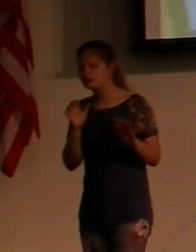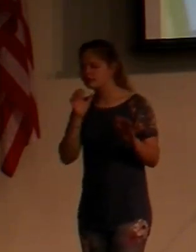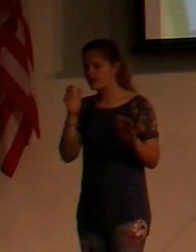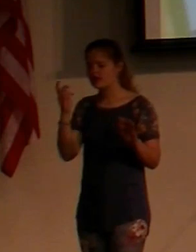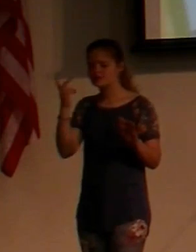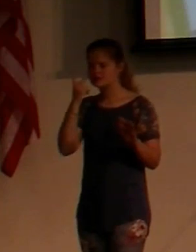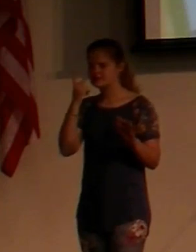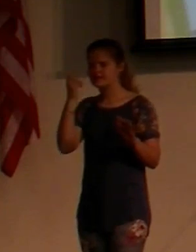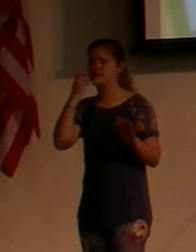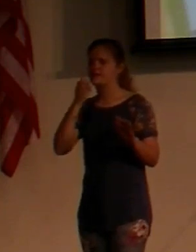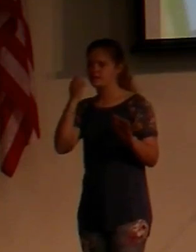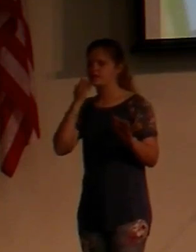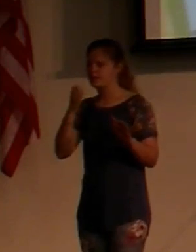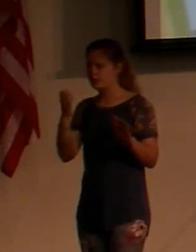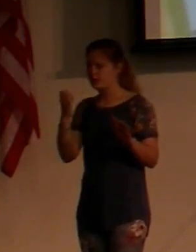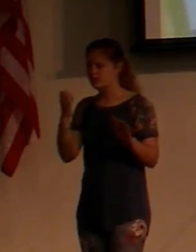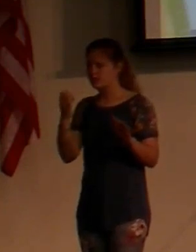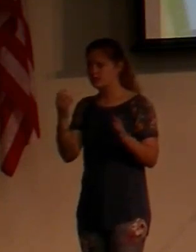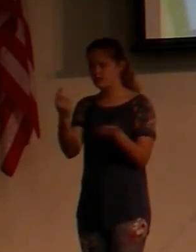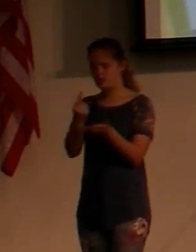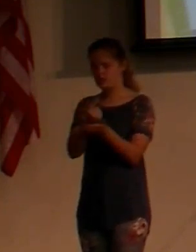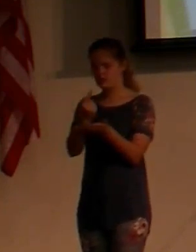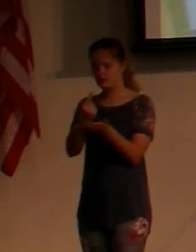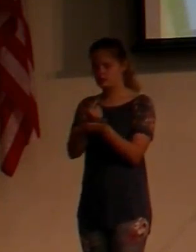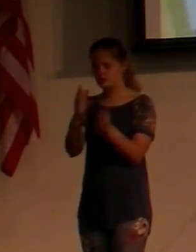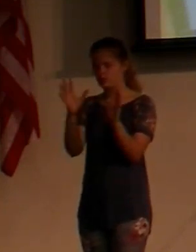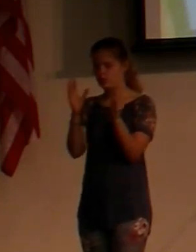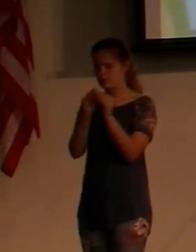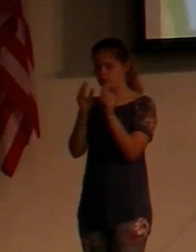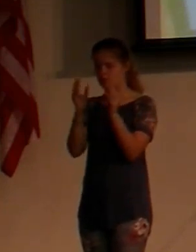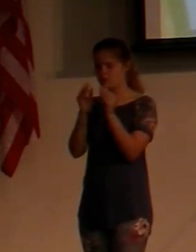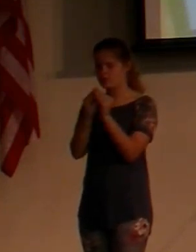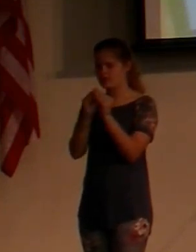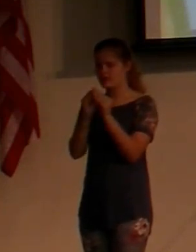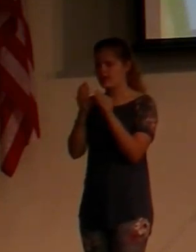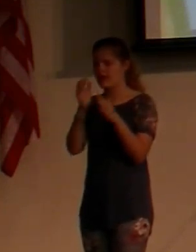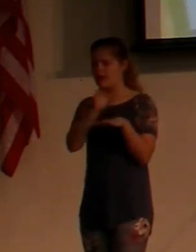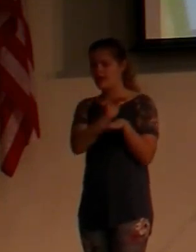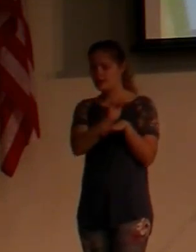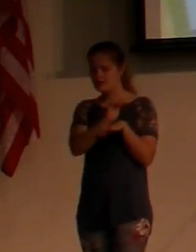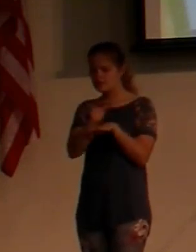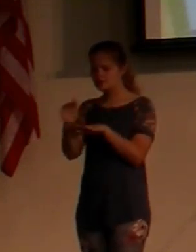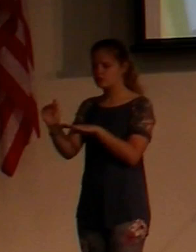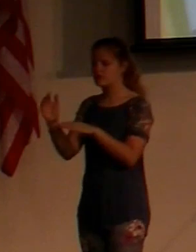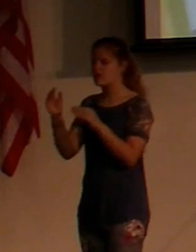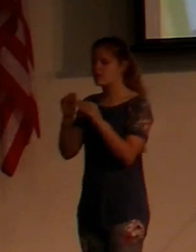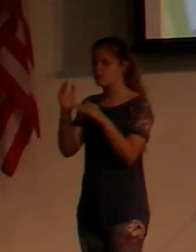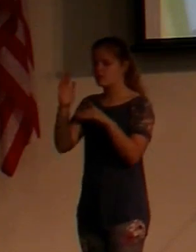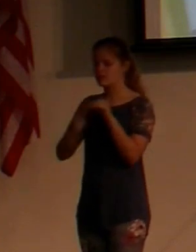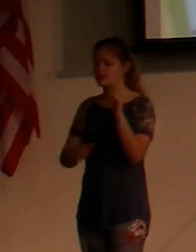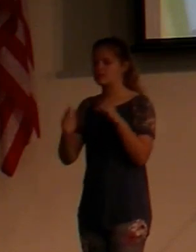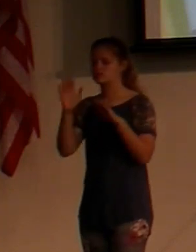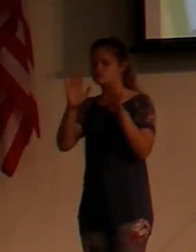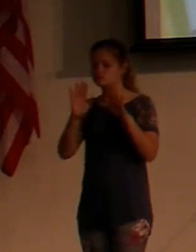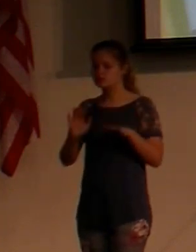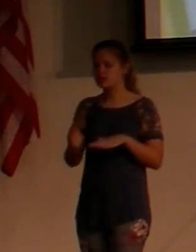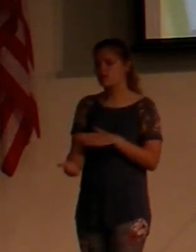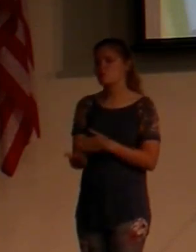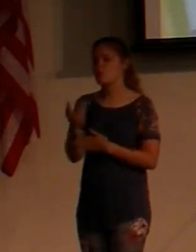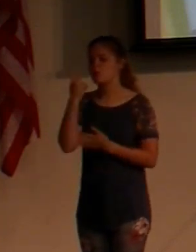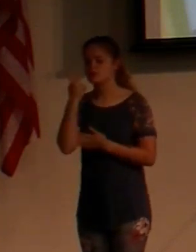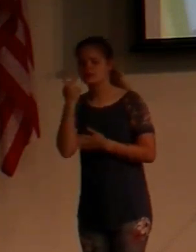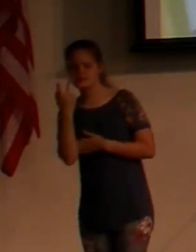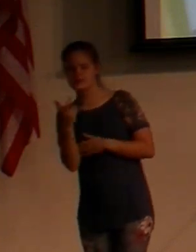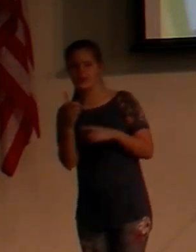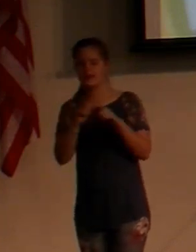We're having a gospel meeting there every night. They're seeing him have a seizure every night. It's more than just on Sunday mornings when they come and they see him. Now they're seeing